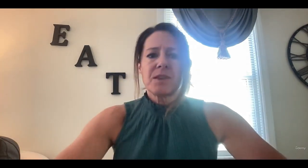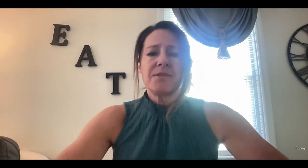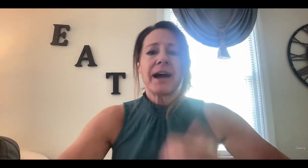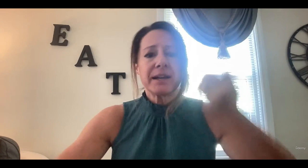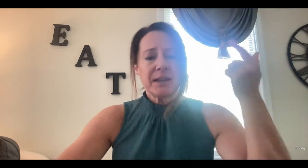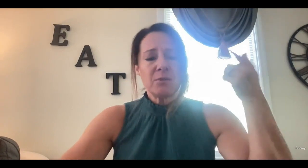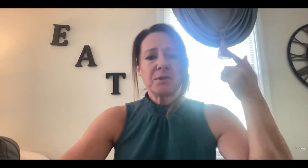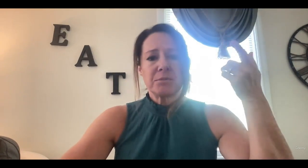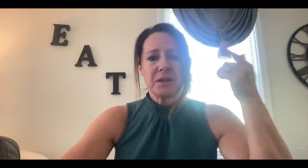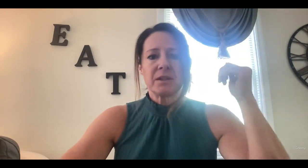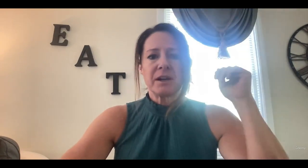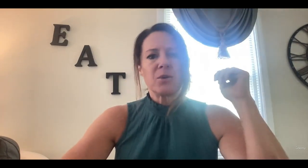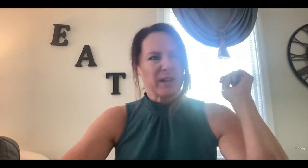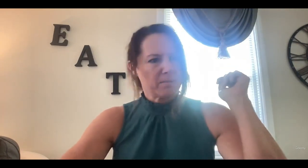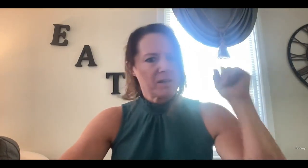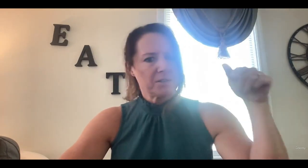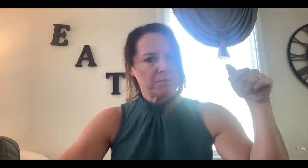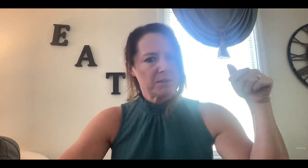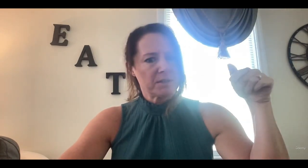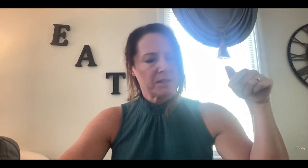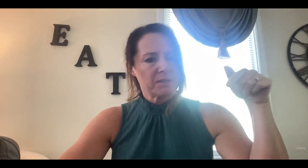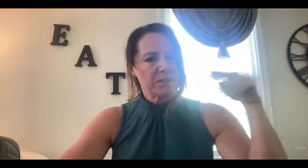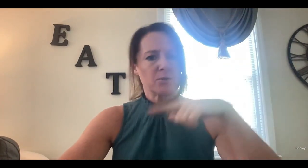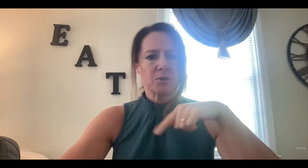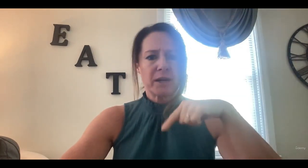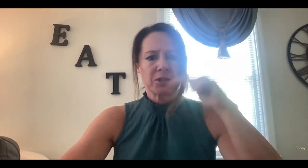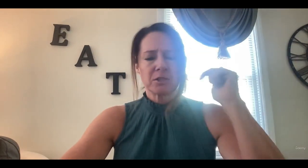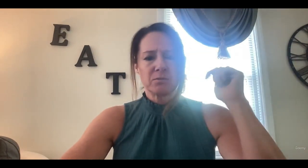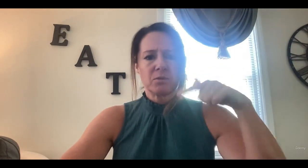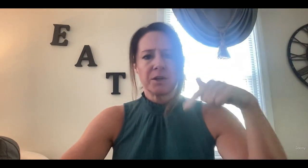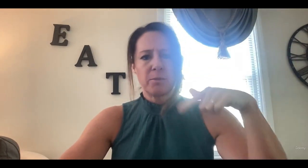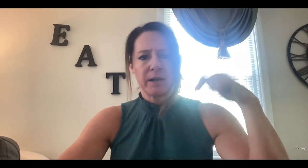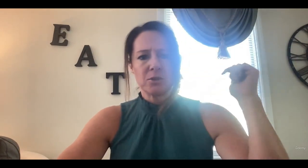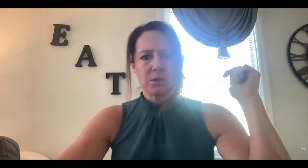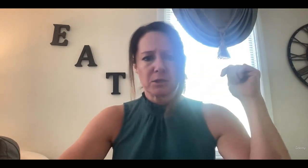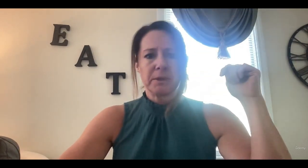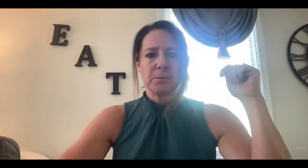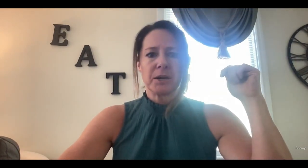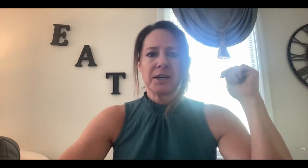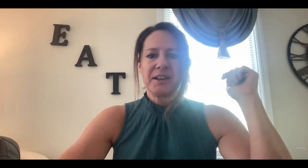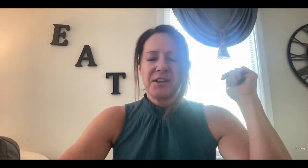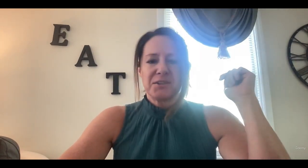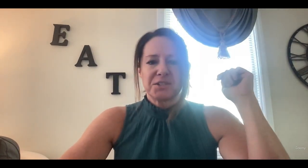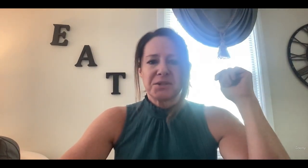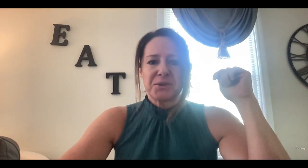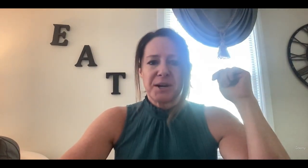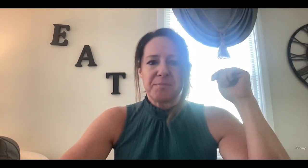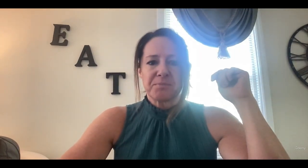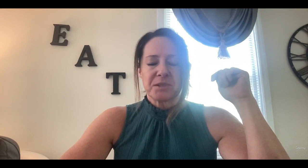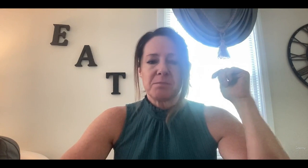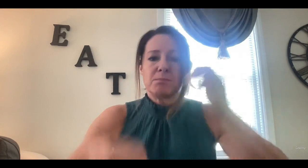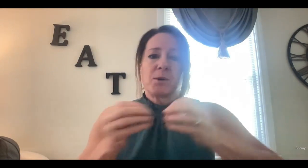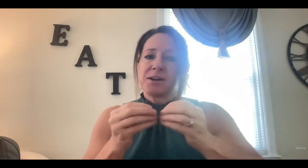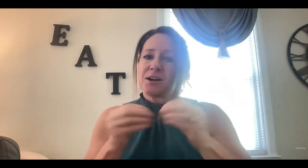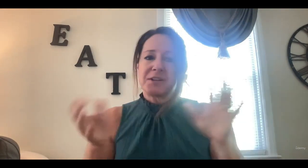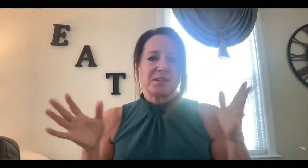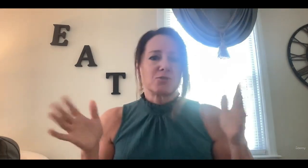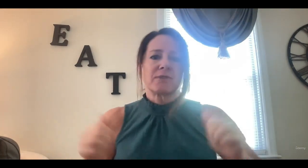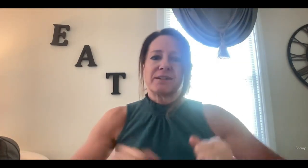That can help them think like, oh, am I all done with this activity, or do I actually want to go back and do a little bit more? So the more and all done is great for